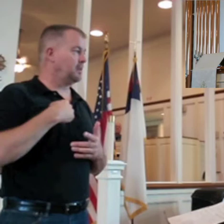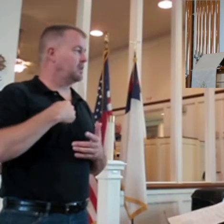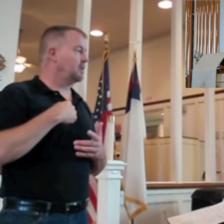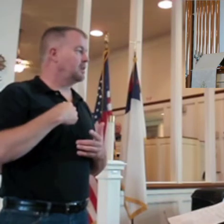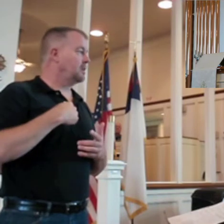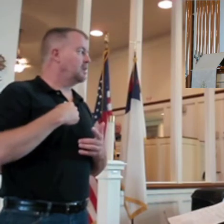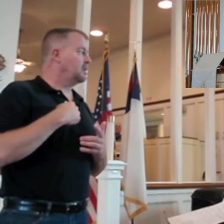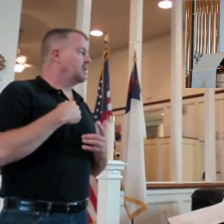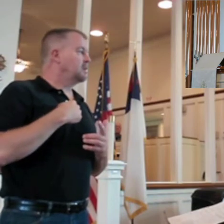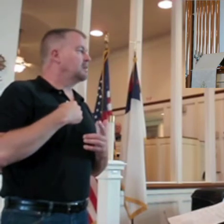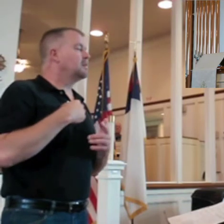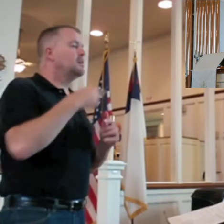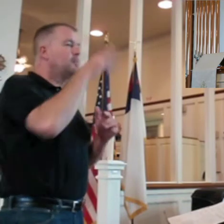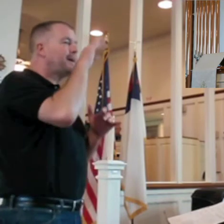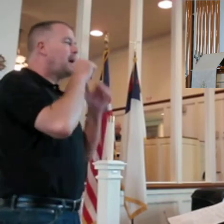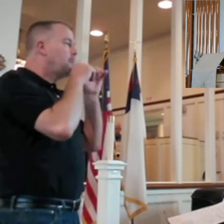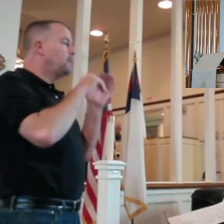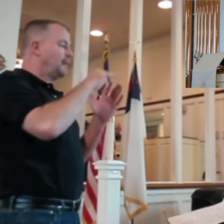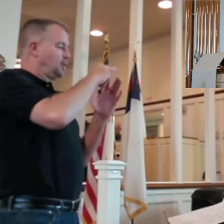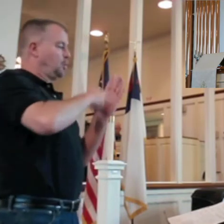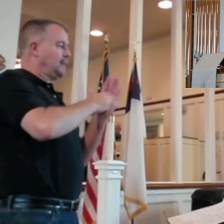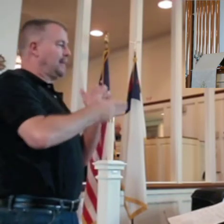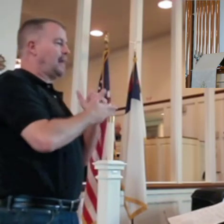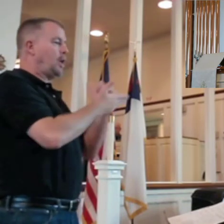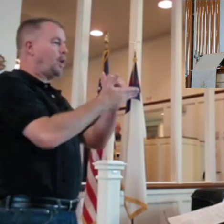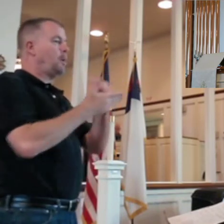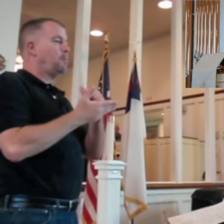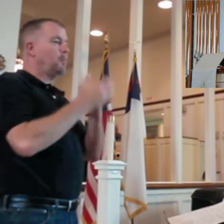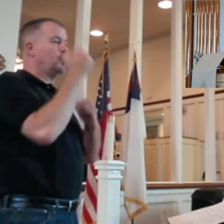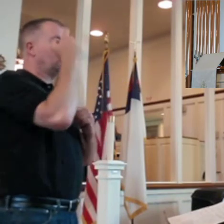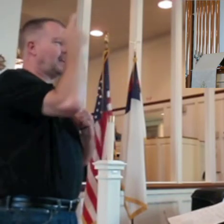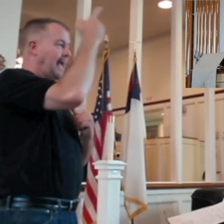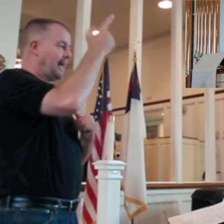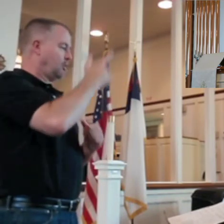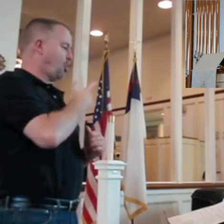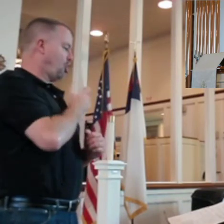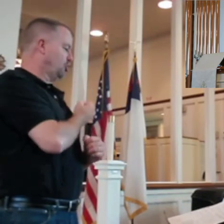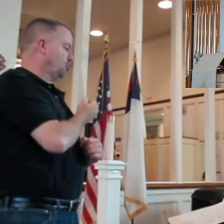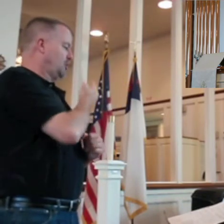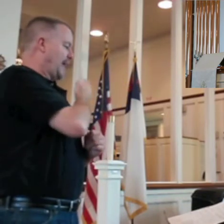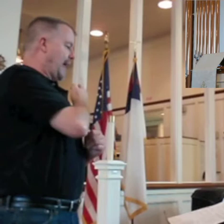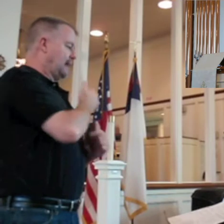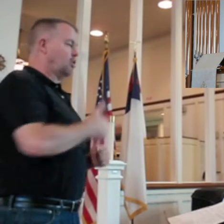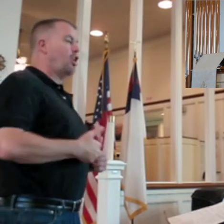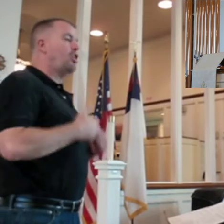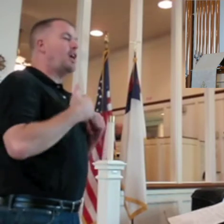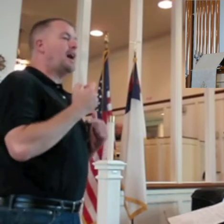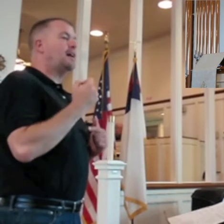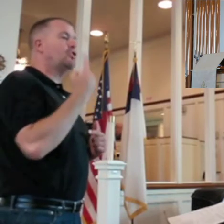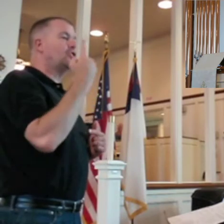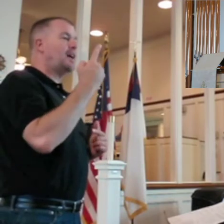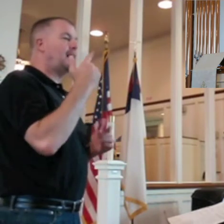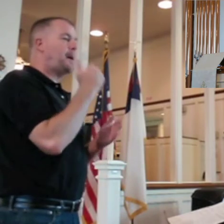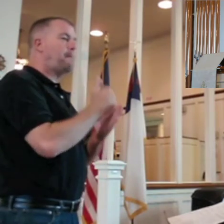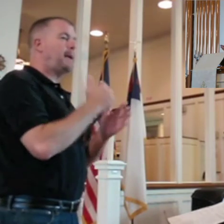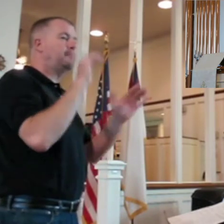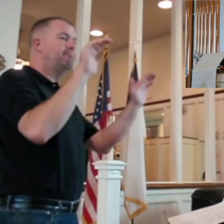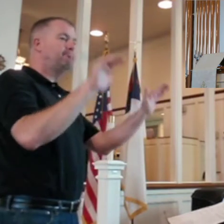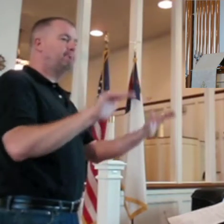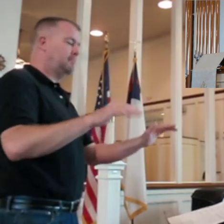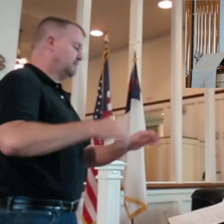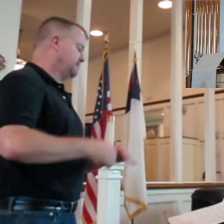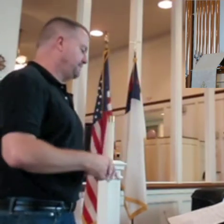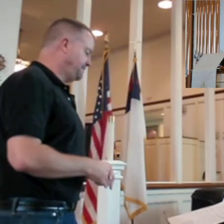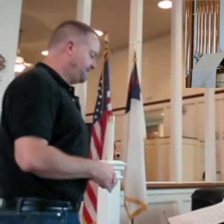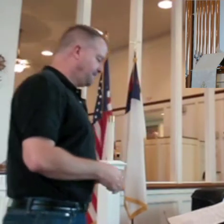Failed to do it to me. May God bless this reading to our understanding and to our hearts and to our lives. Amen. Please